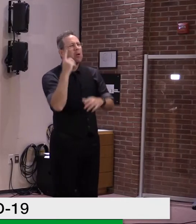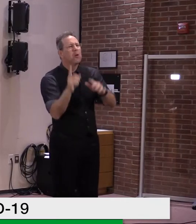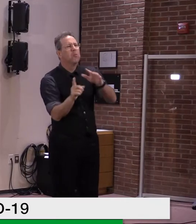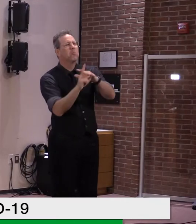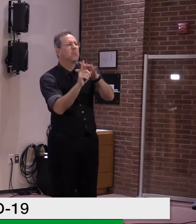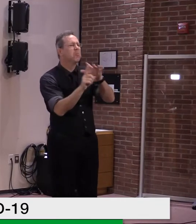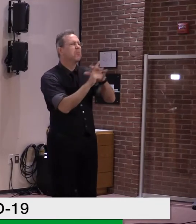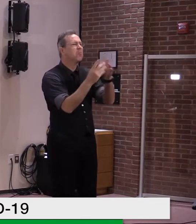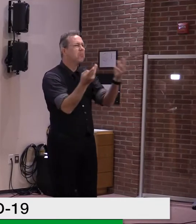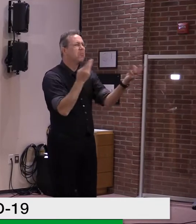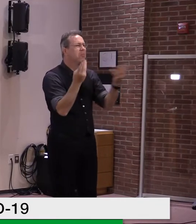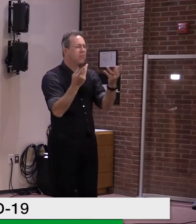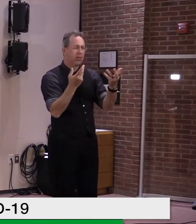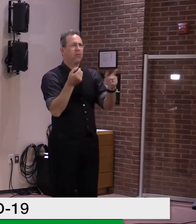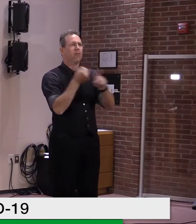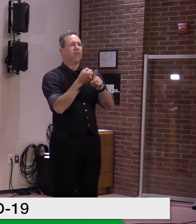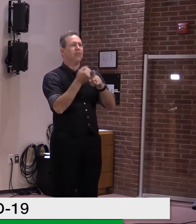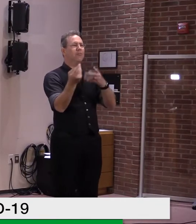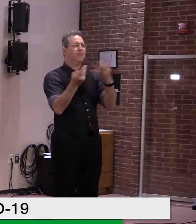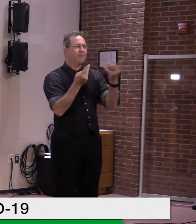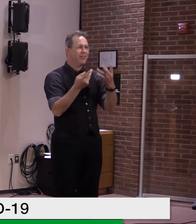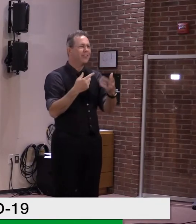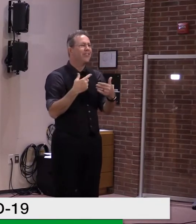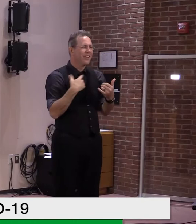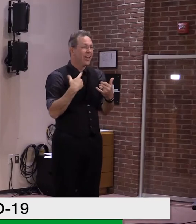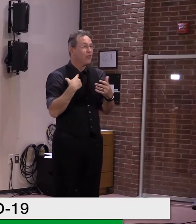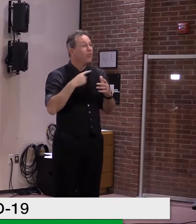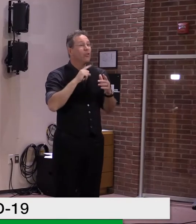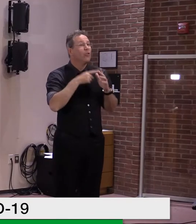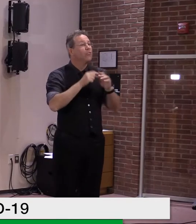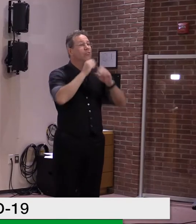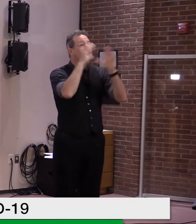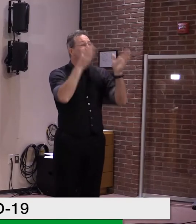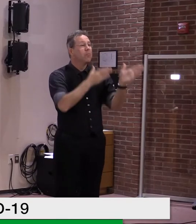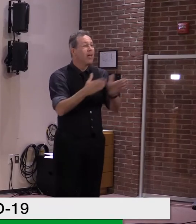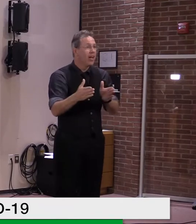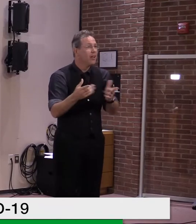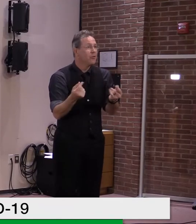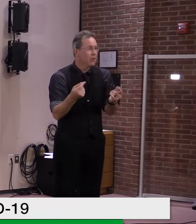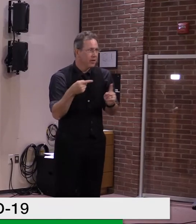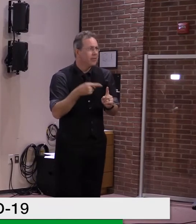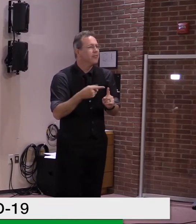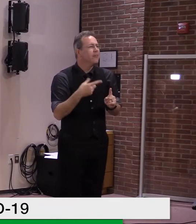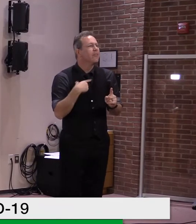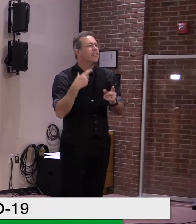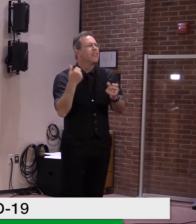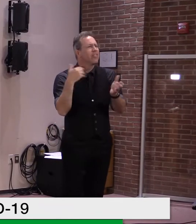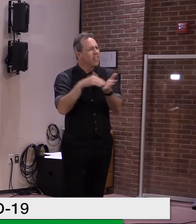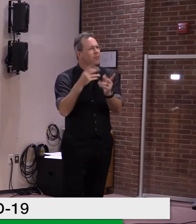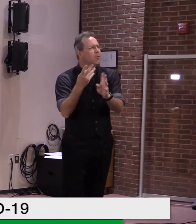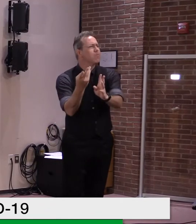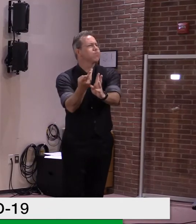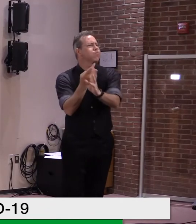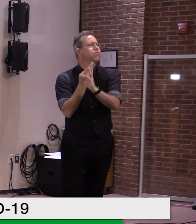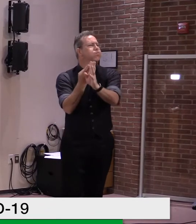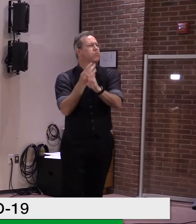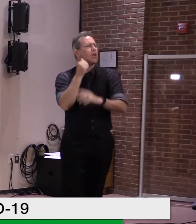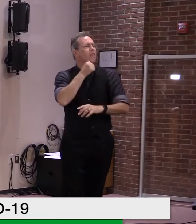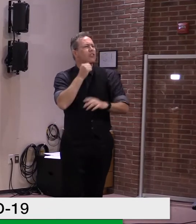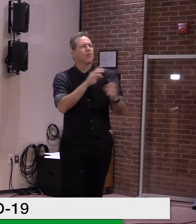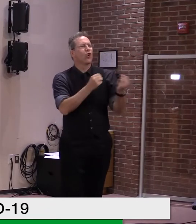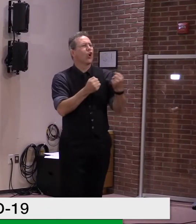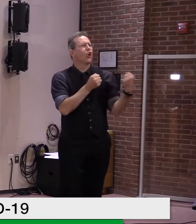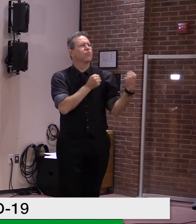we originally sort of brought up and brought online, where we had thousands of people a day going through these mass vax